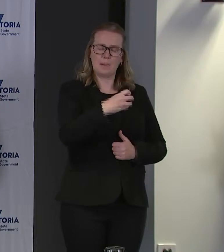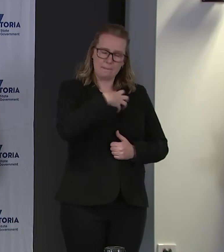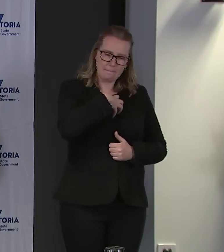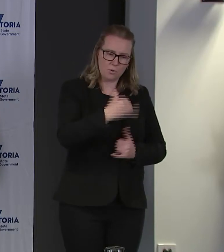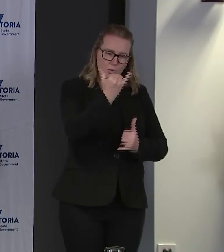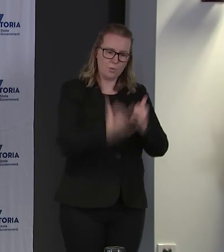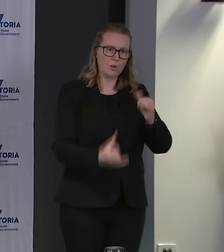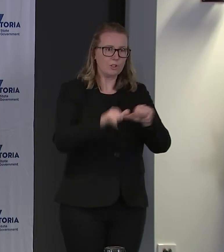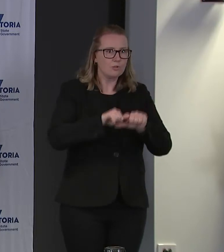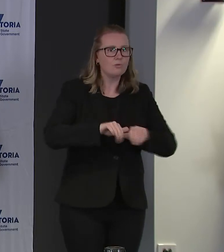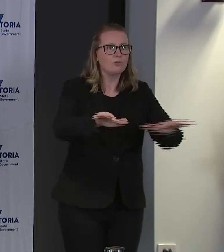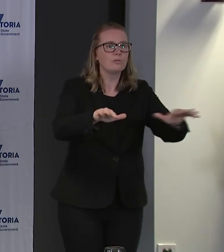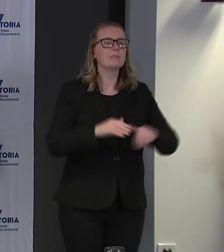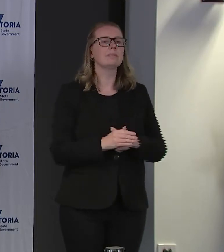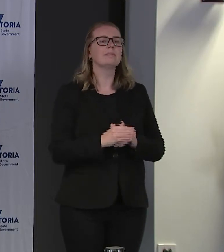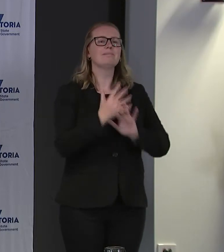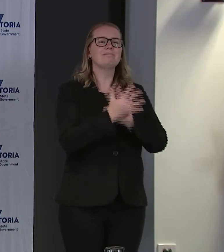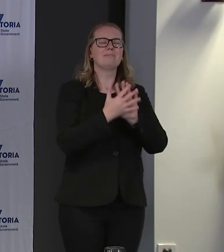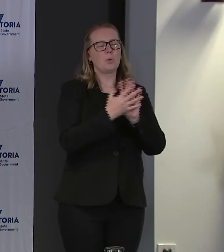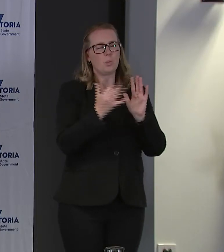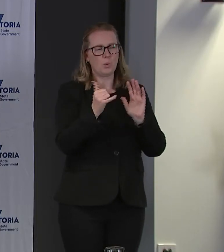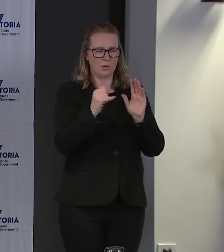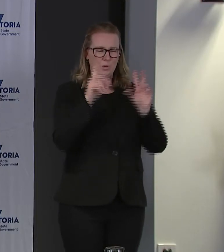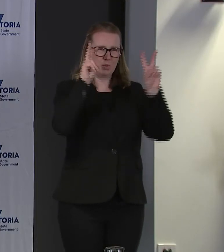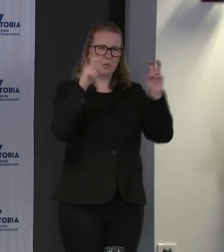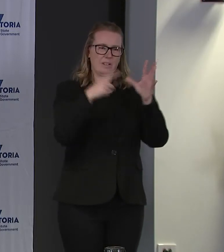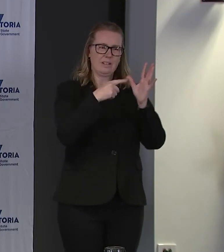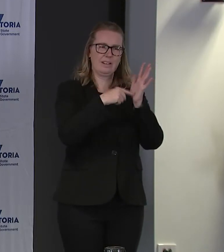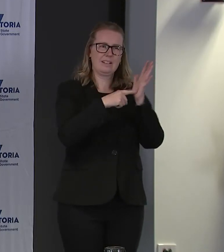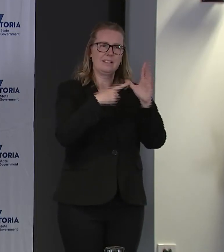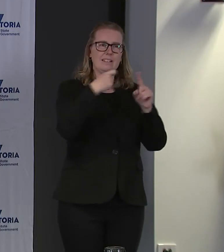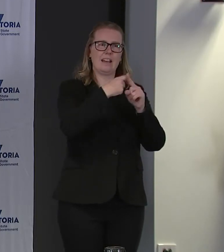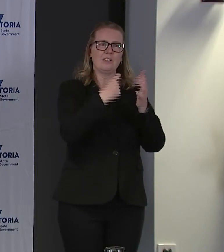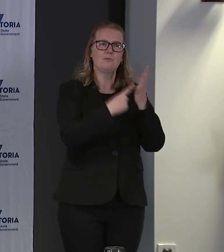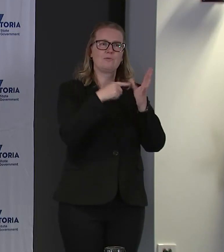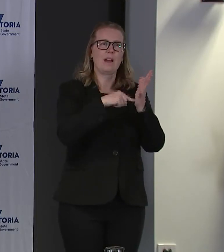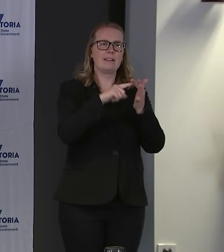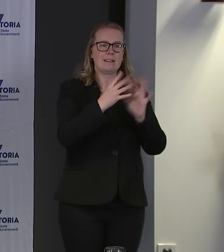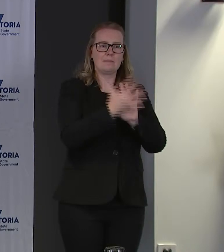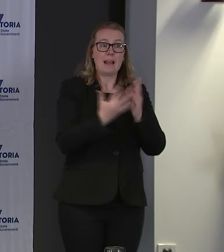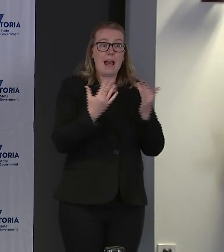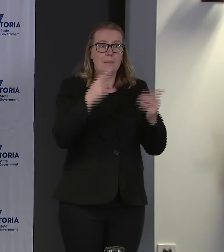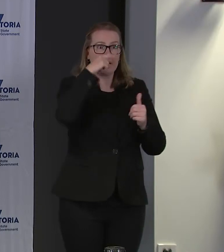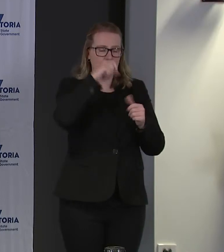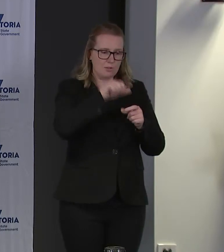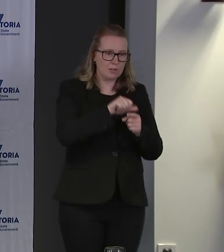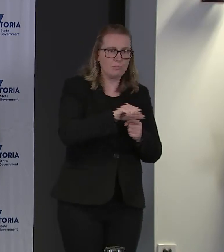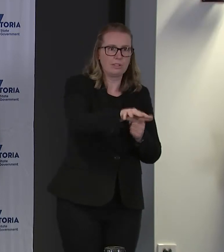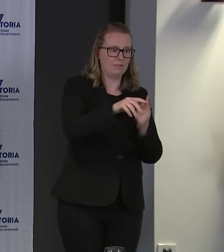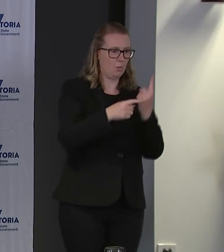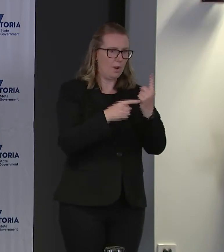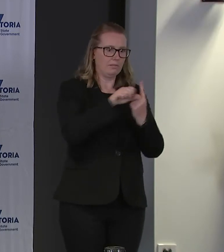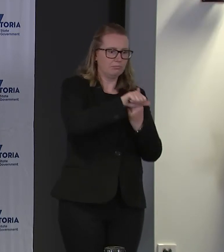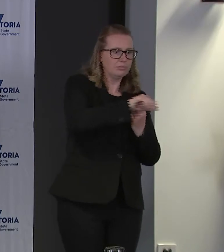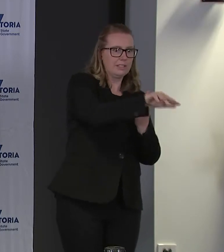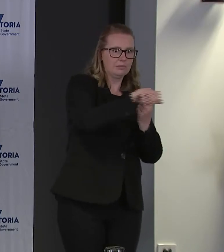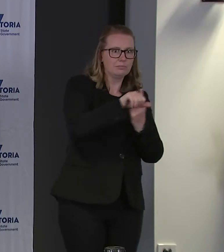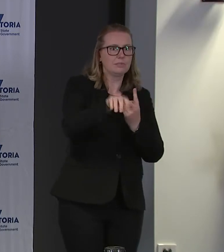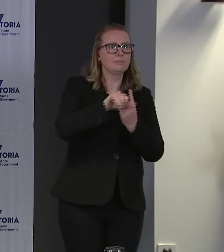the attack rate. The attack rate is the number of positives over the numbers of people exposed, which is 8% for